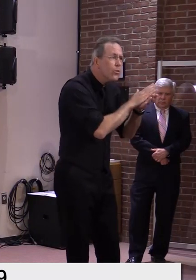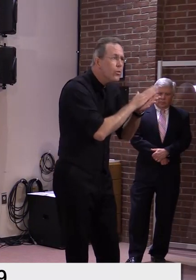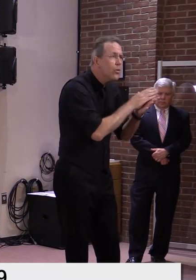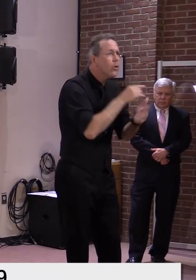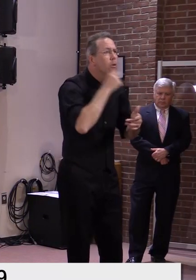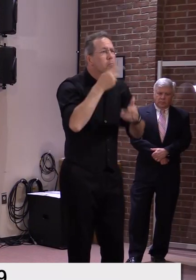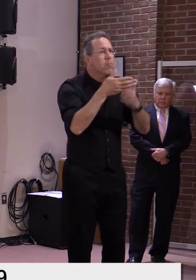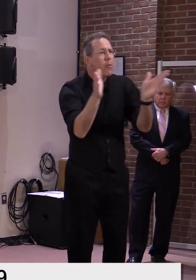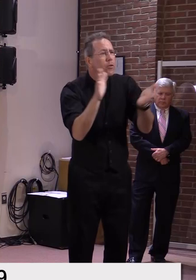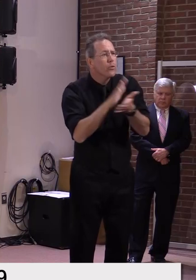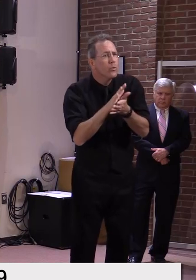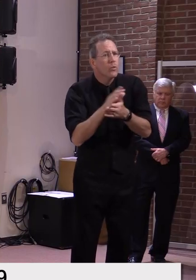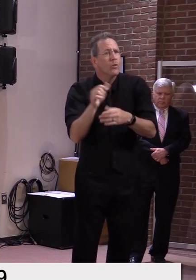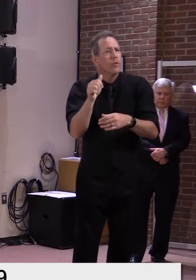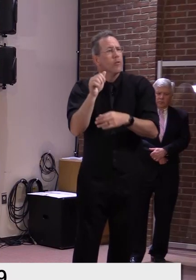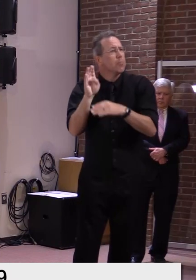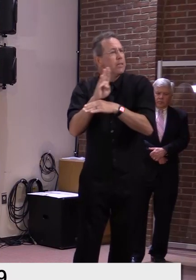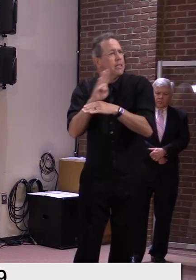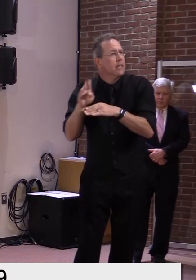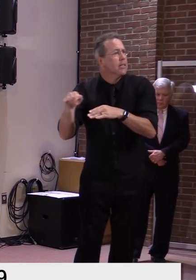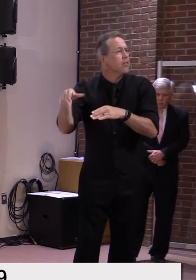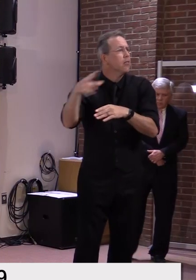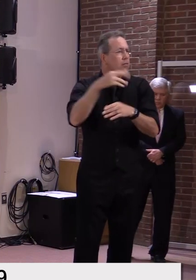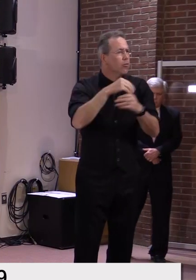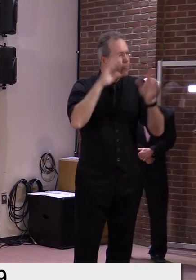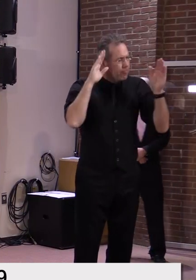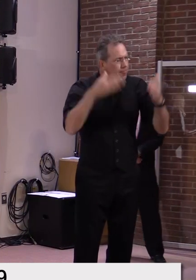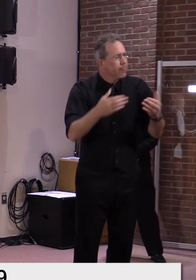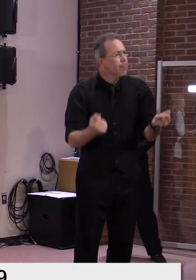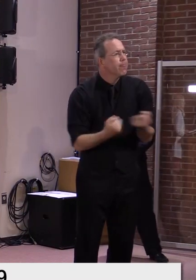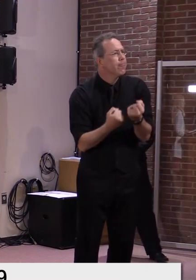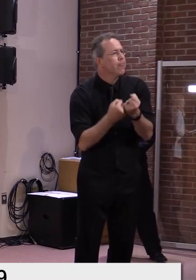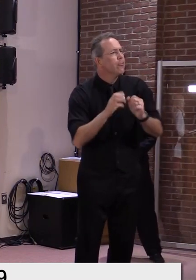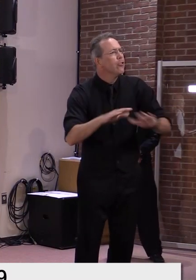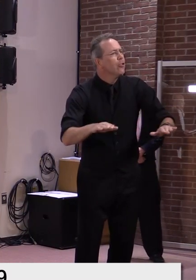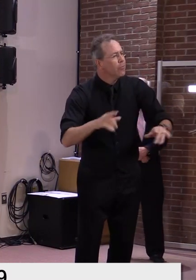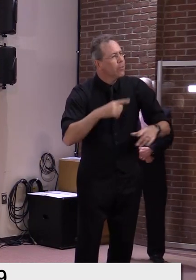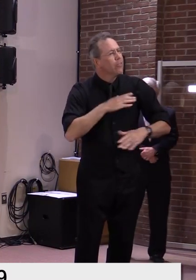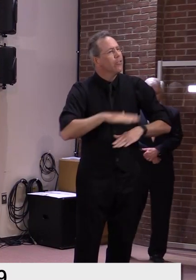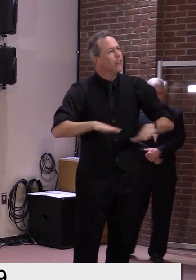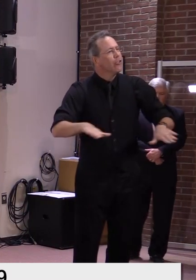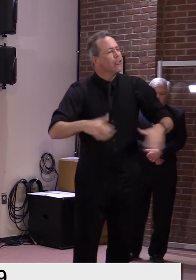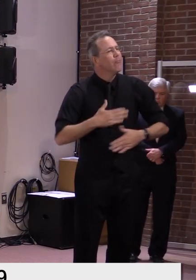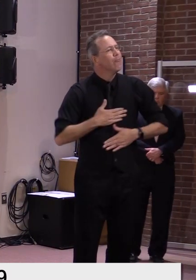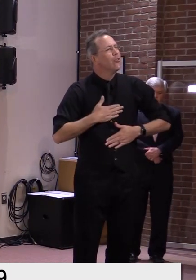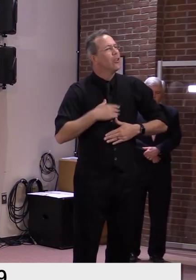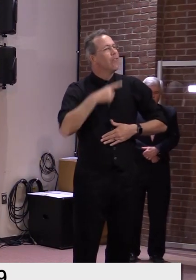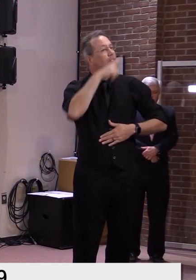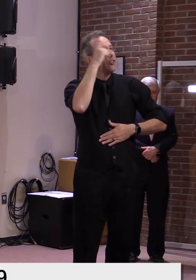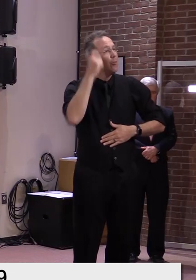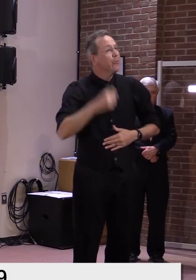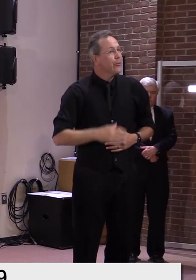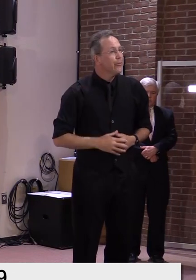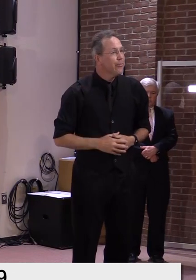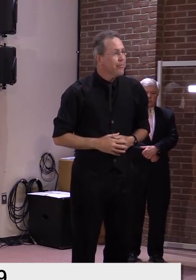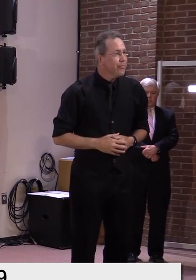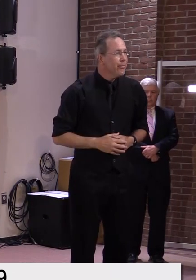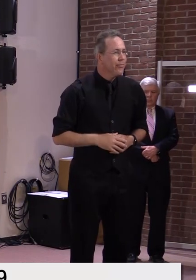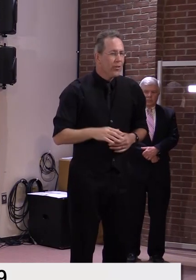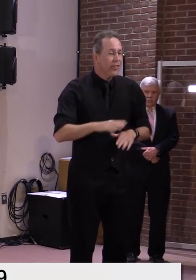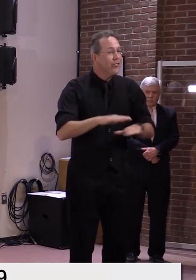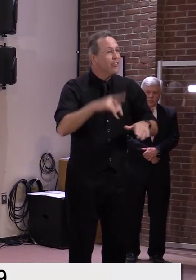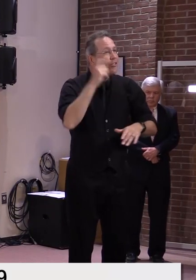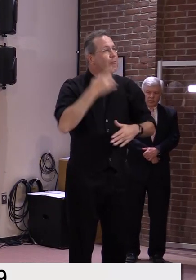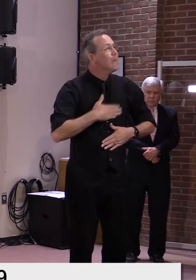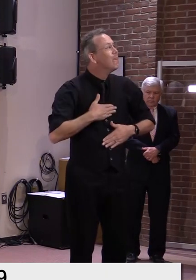our Vermont kids and provide them with enriching opportunities this summer so that they can thrive. Thank you very